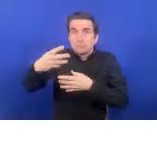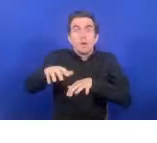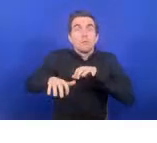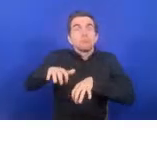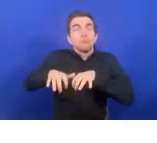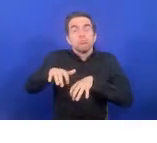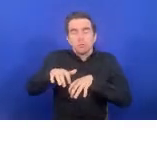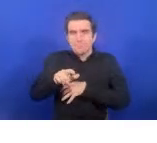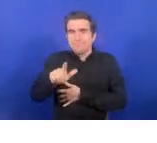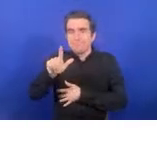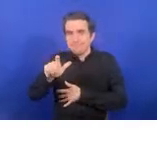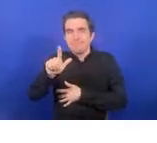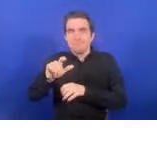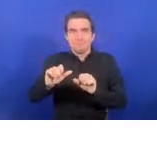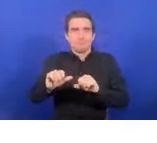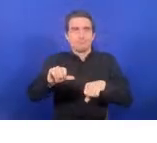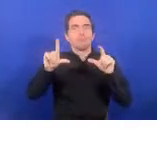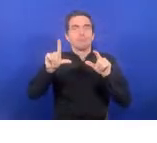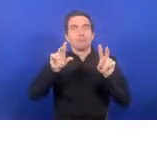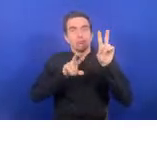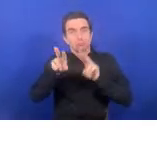the